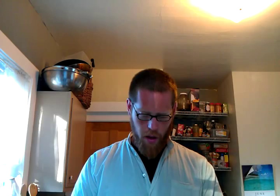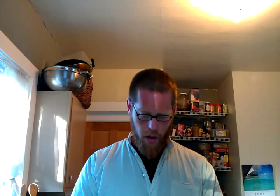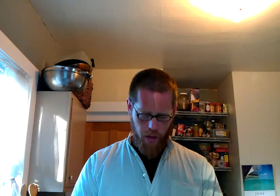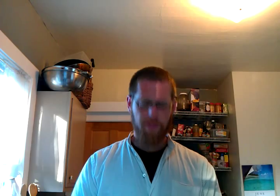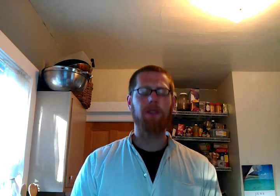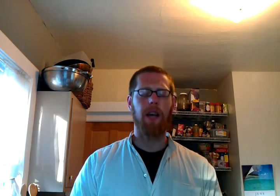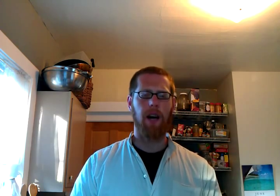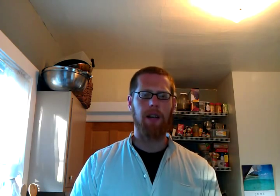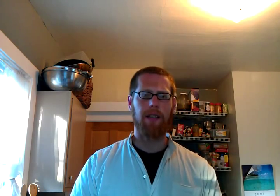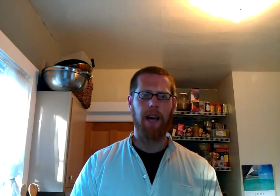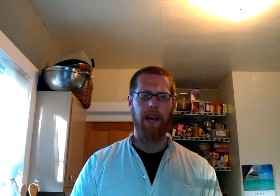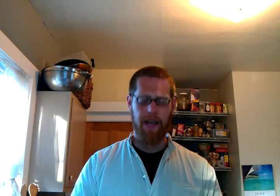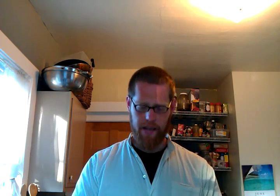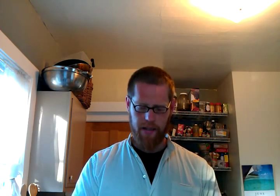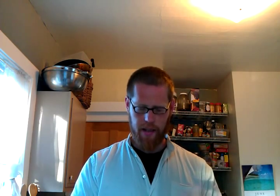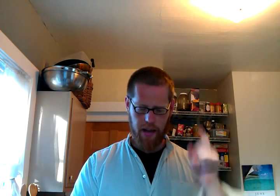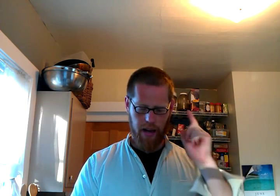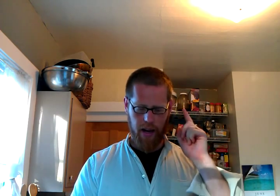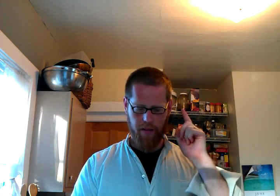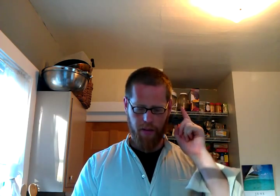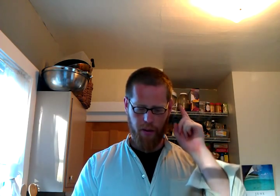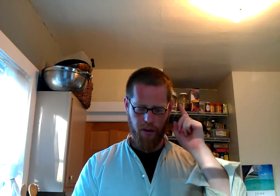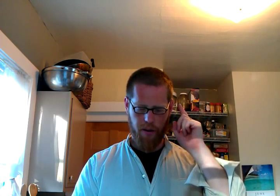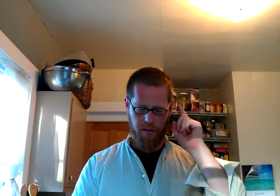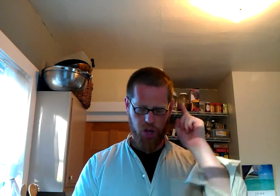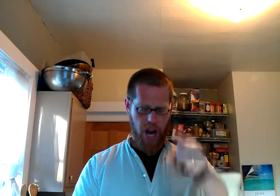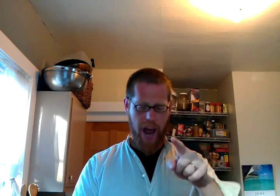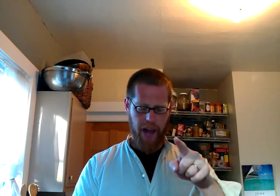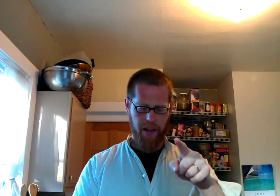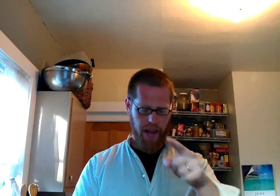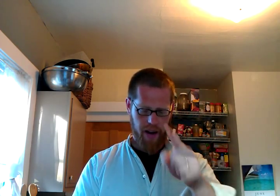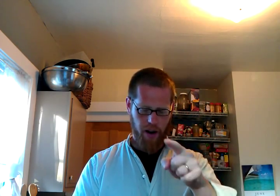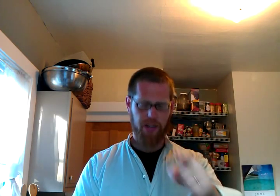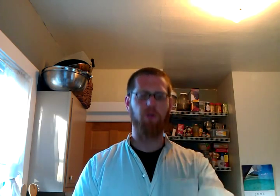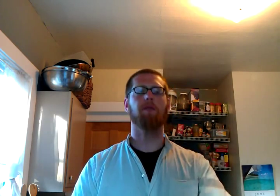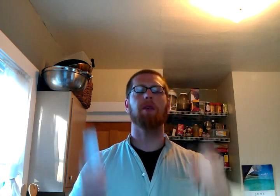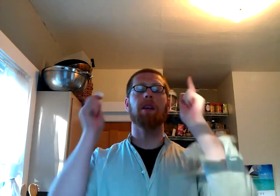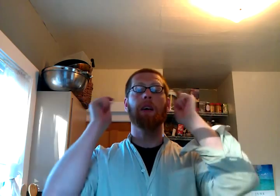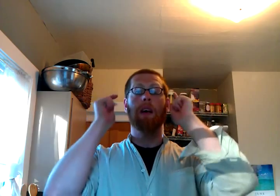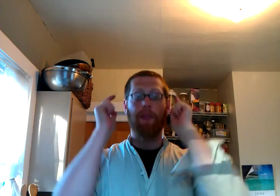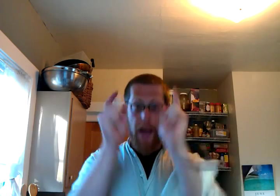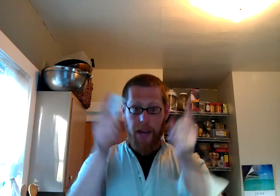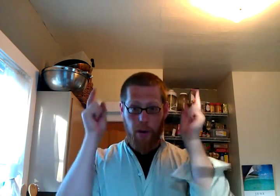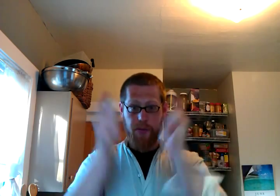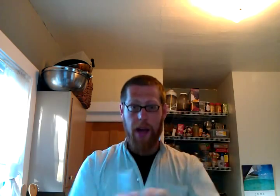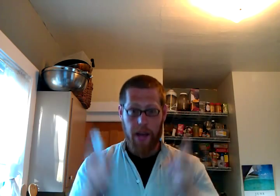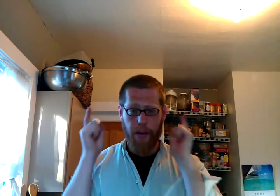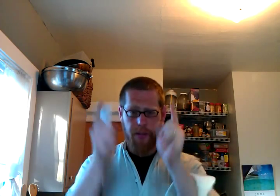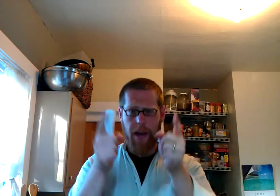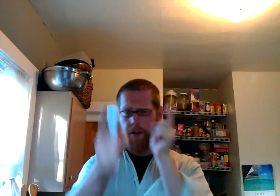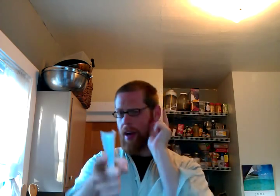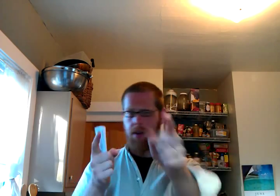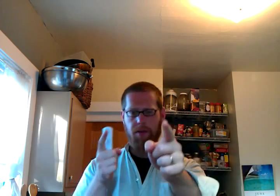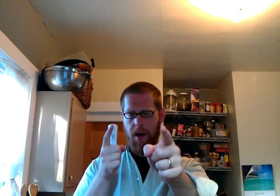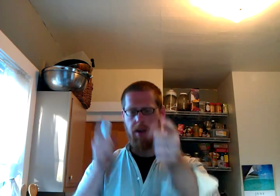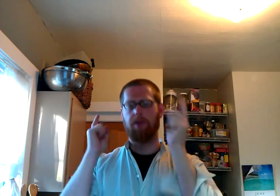The first thing I'm going to say is for Shay, the anarchist reverend, thank you, thank you, thank you, thank you, thank you, thank